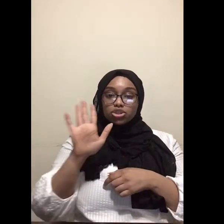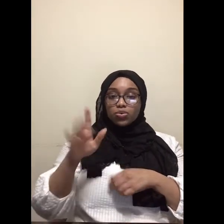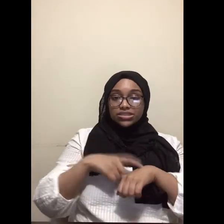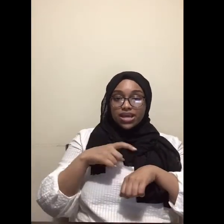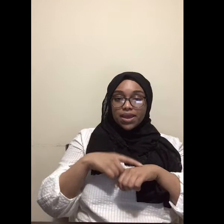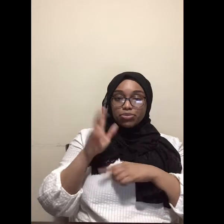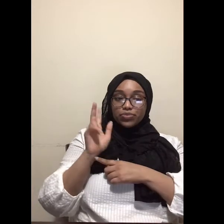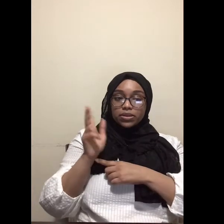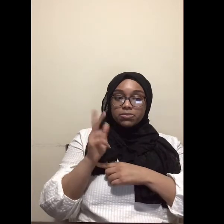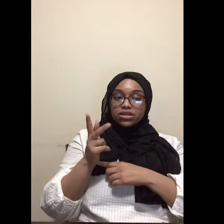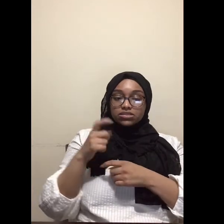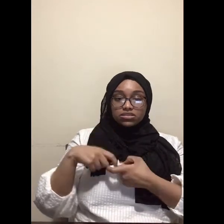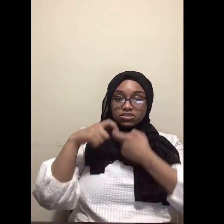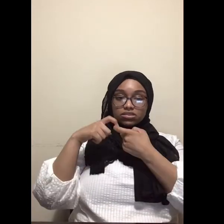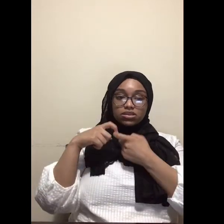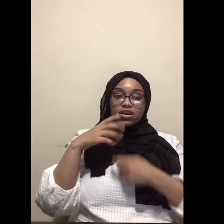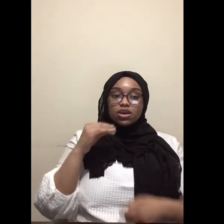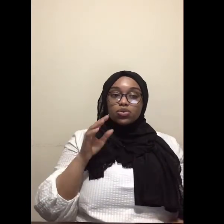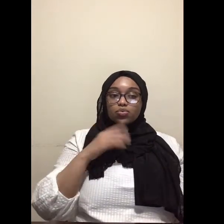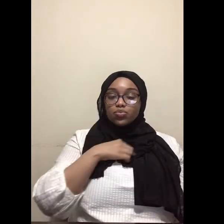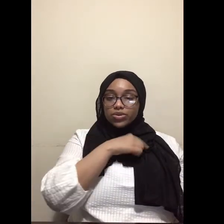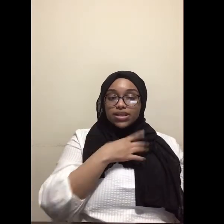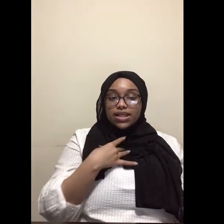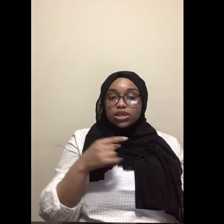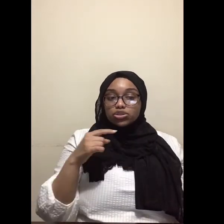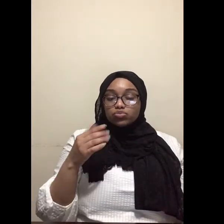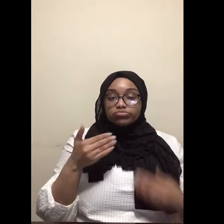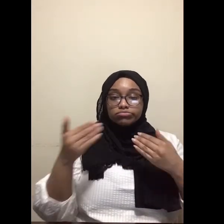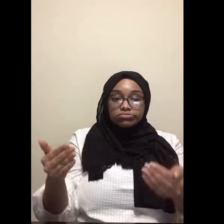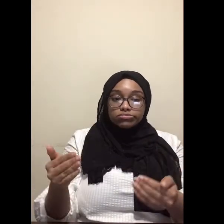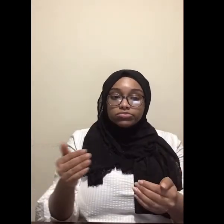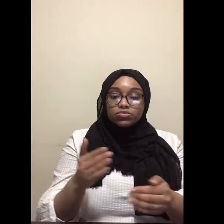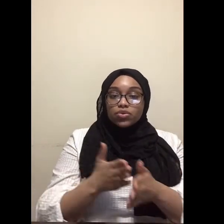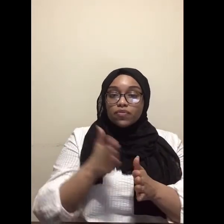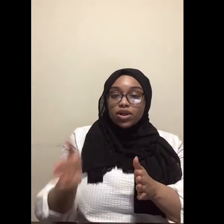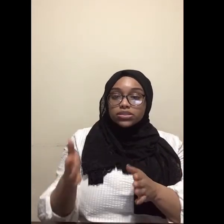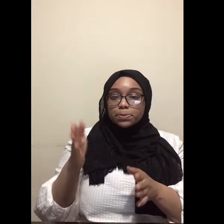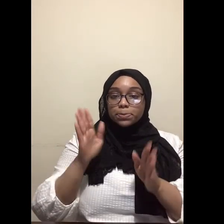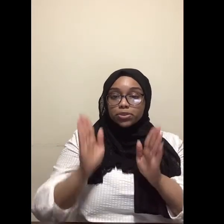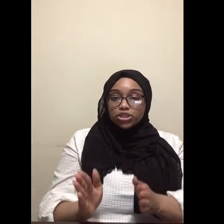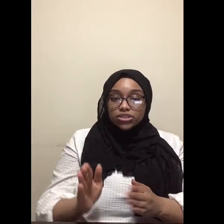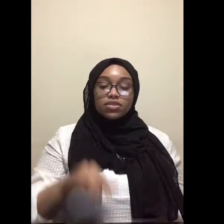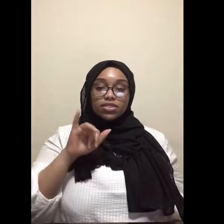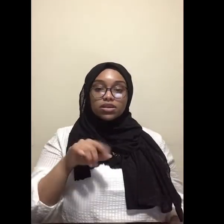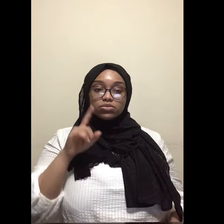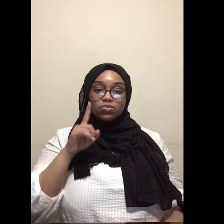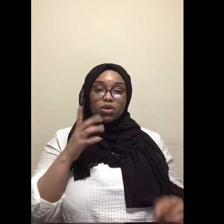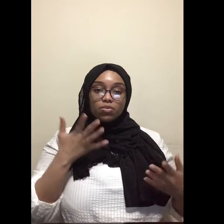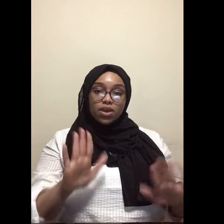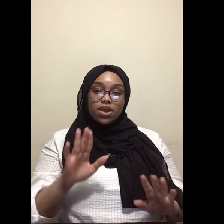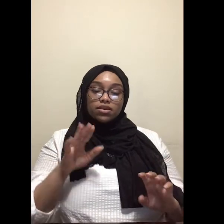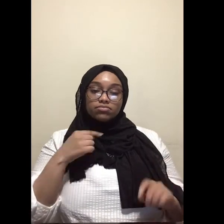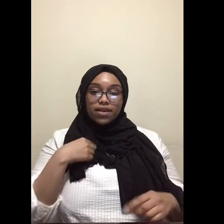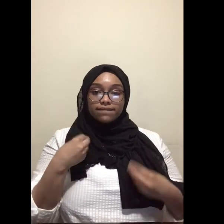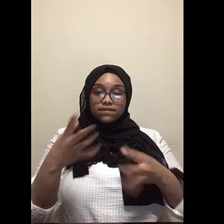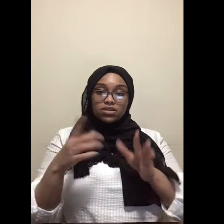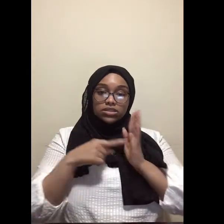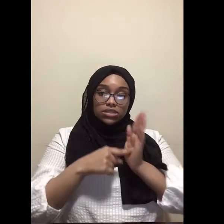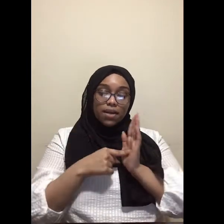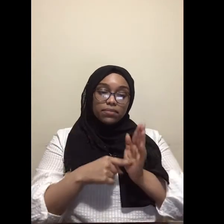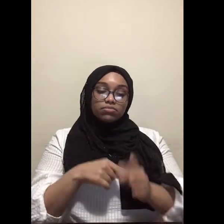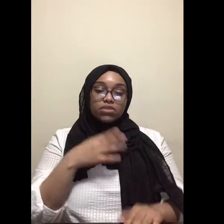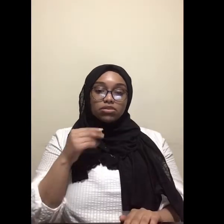again interrupt politely and say, thank you so much, Bob, for your